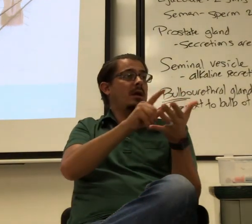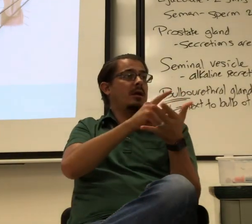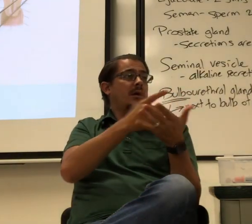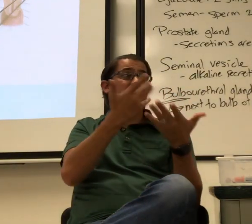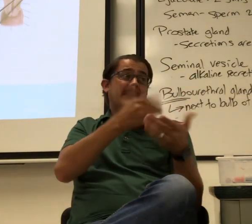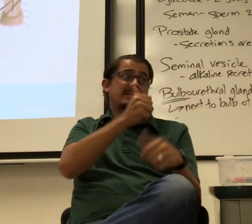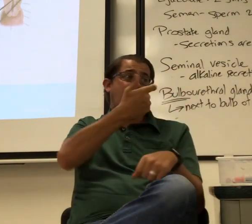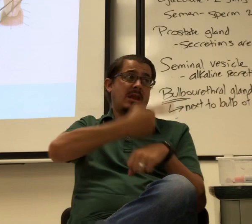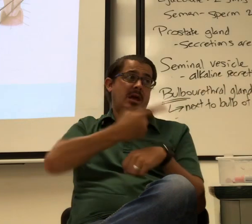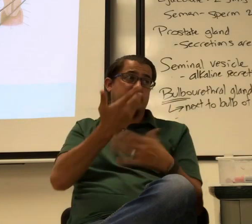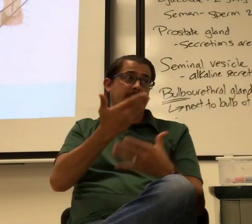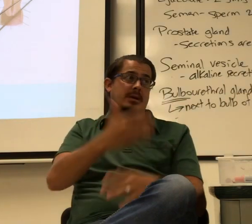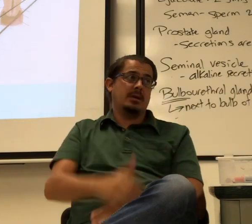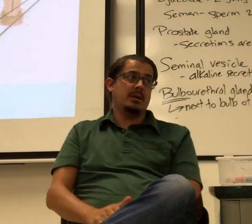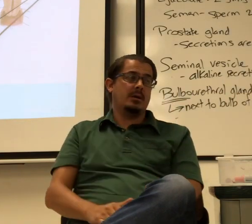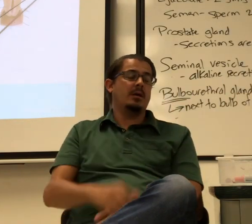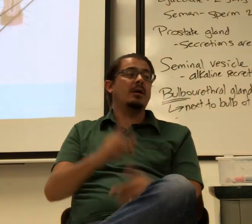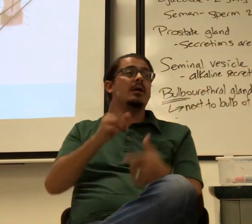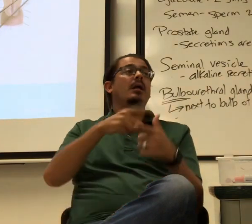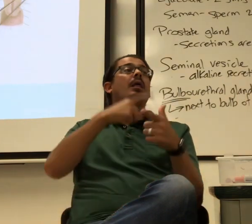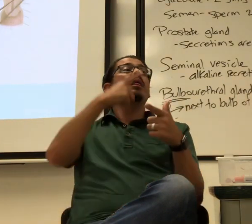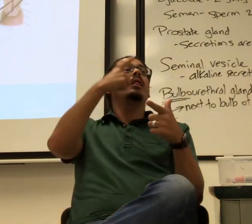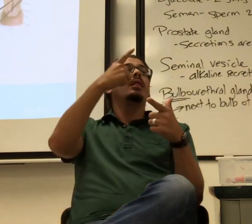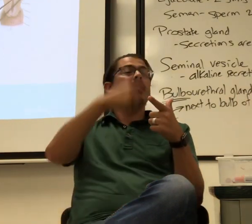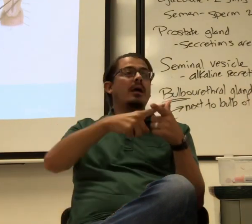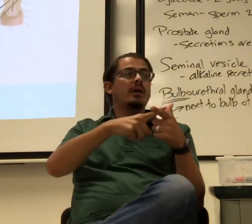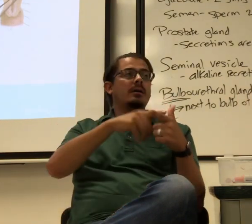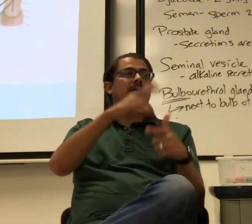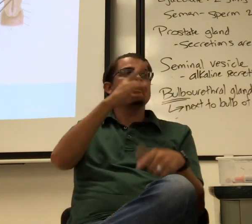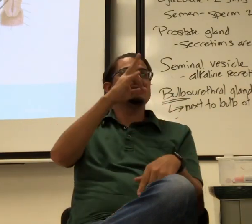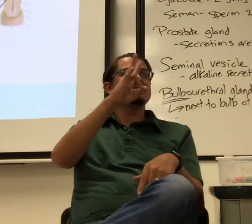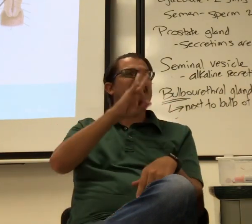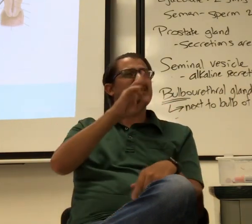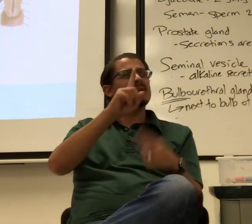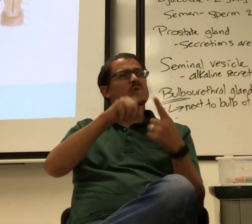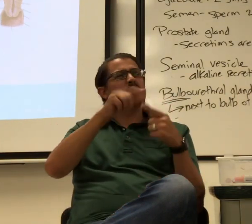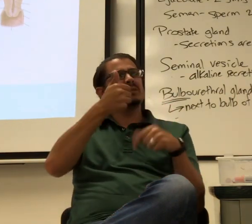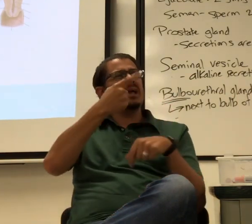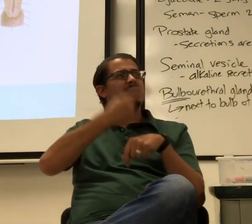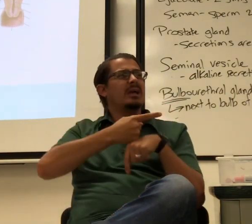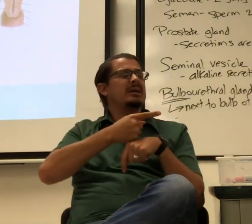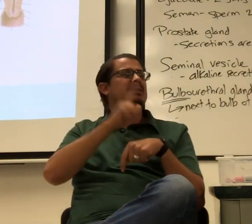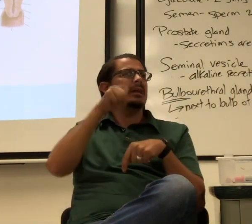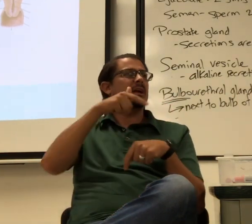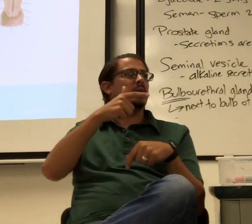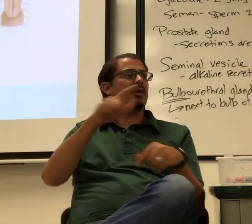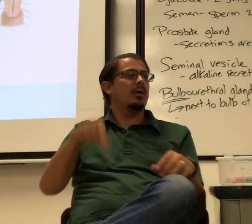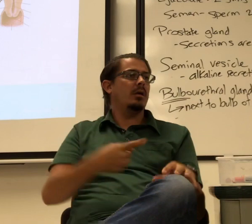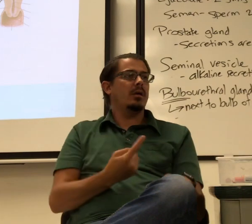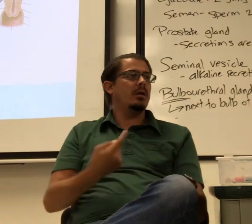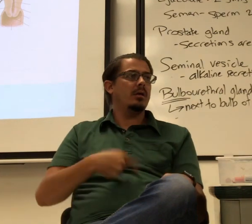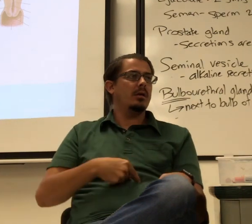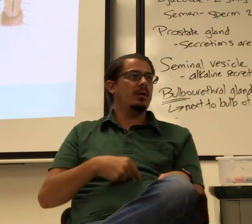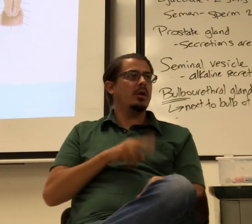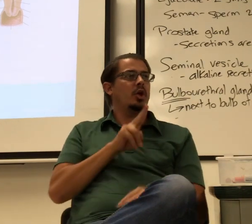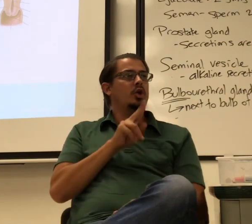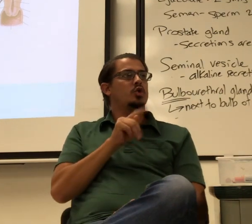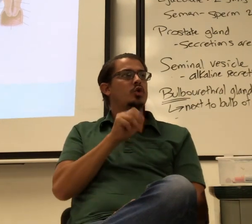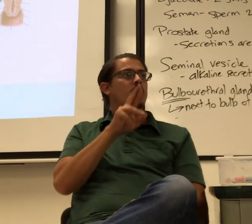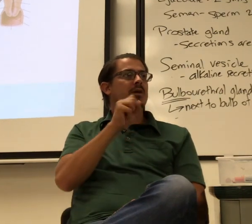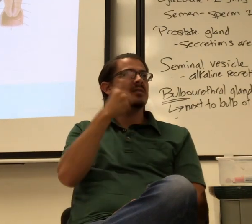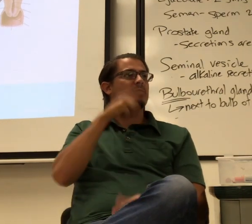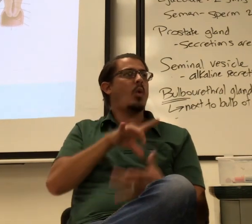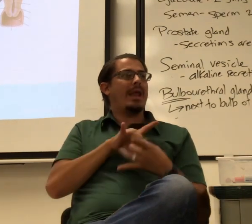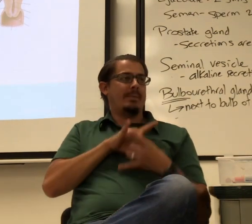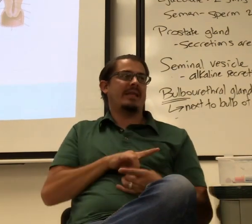maybe 10 days. And then 7 to 10 days later, it'll make its journey into the uterine cavity for implantation, and that's